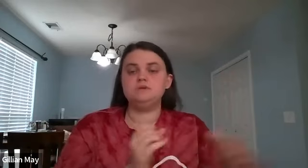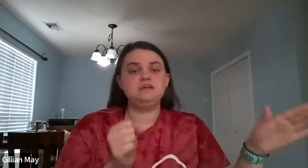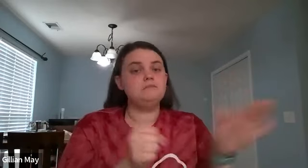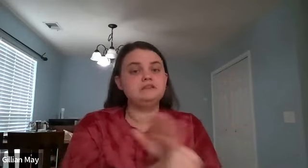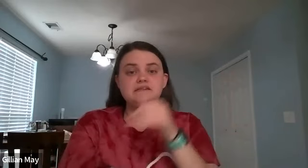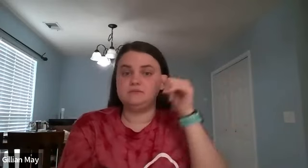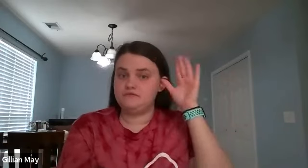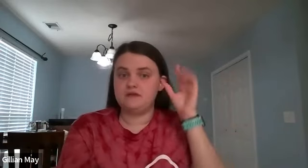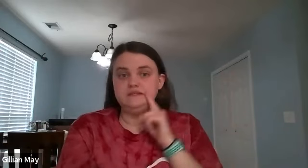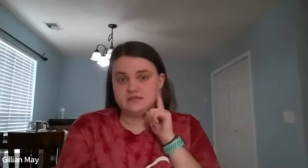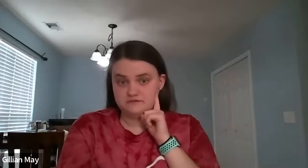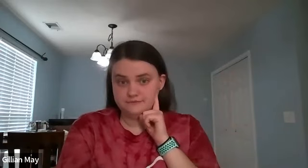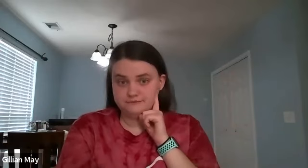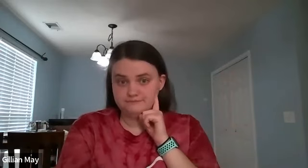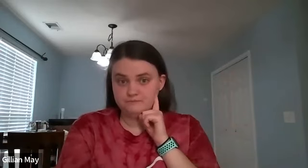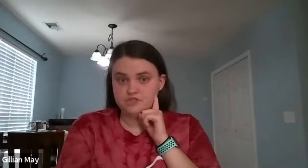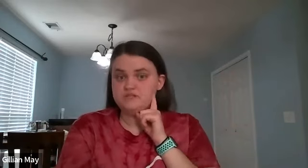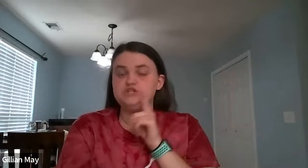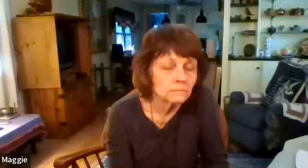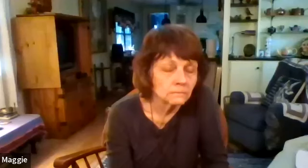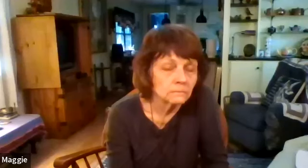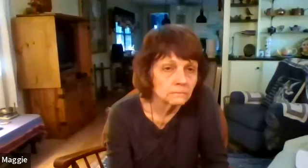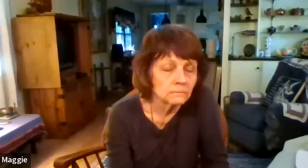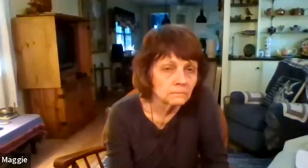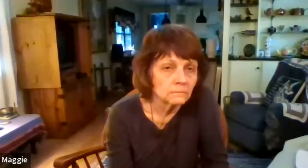be completely profoundly deaf, which means you would hear nothing.